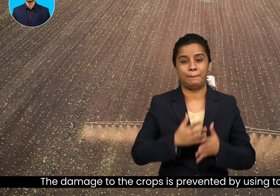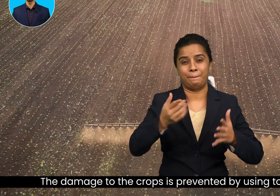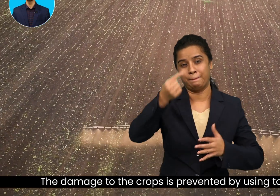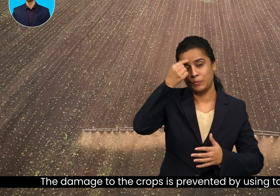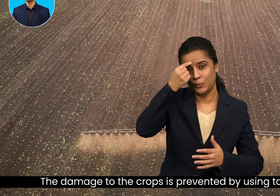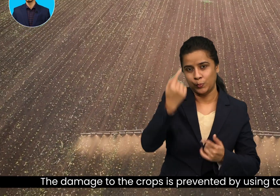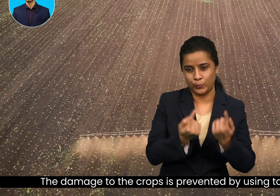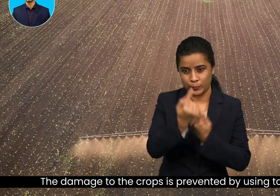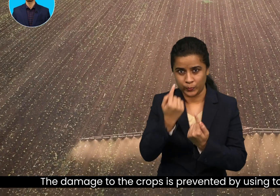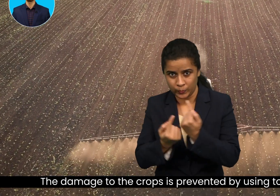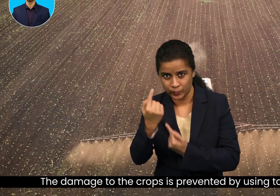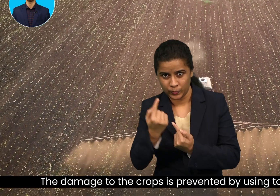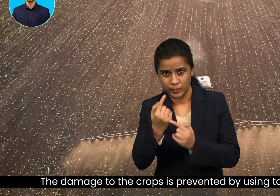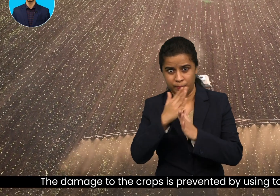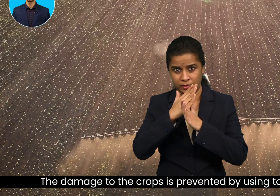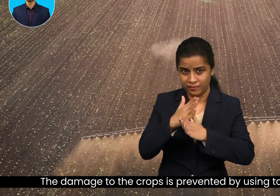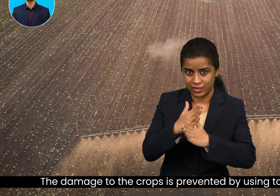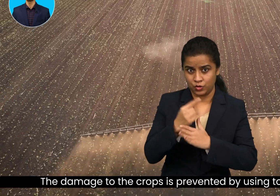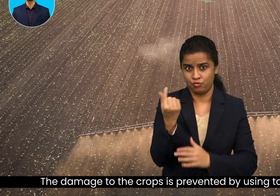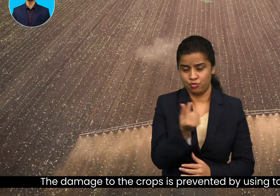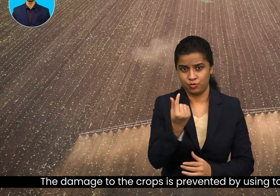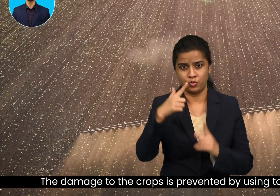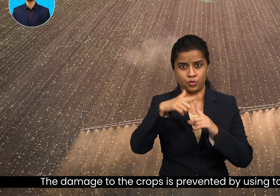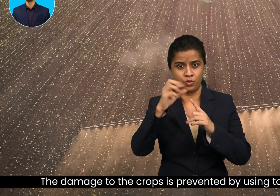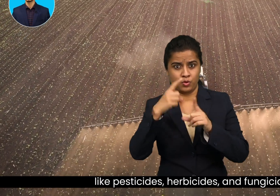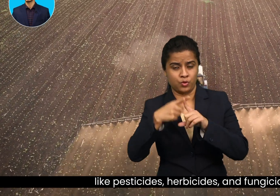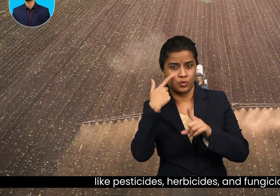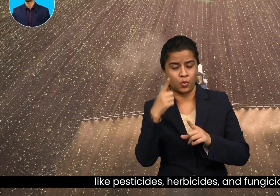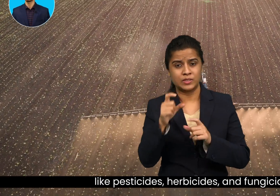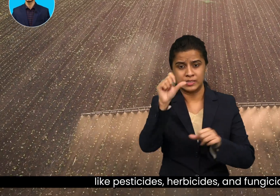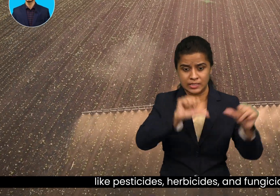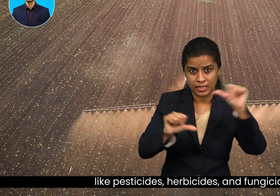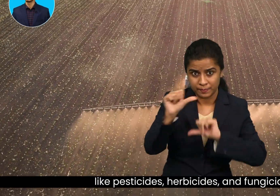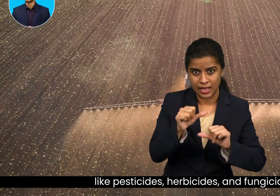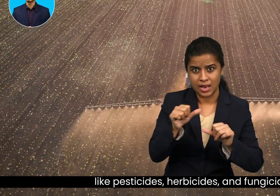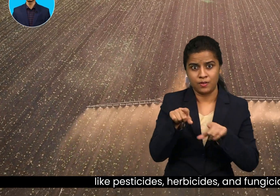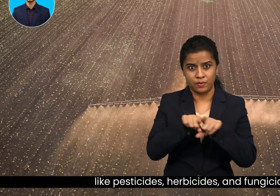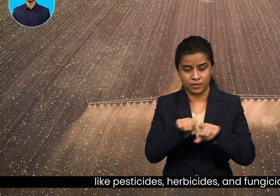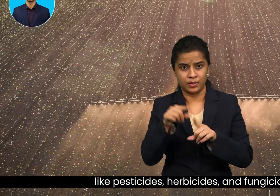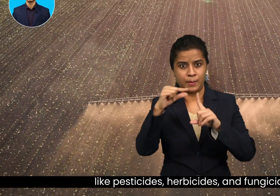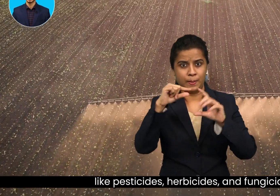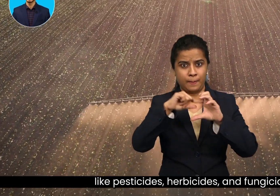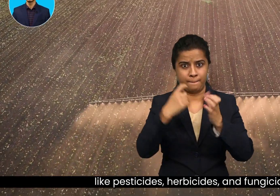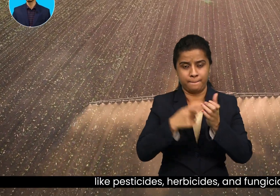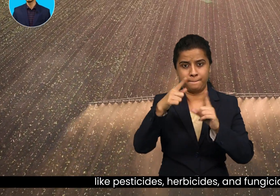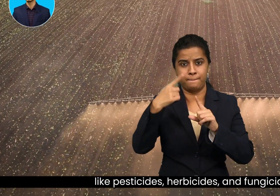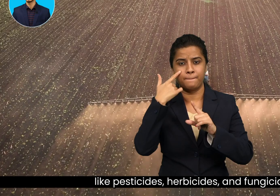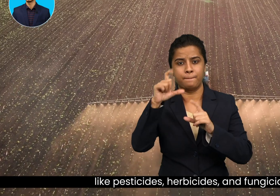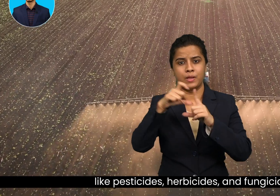The damage to the crop is prevented by using toxic chemicals like pesticide, herbicides